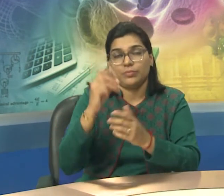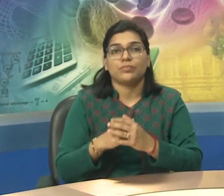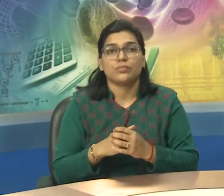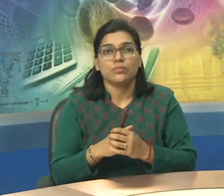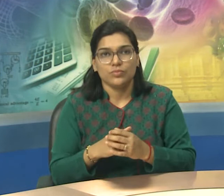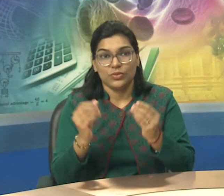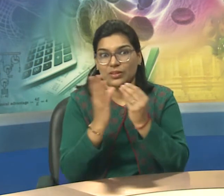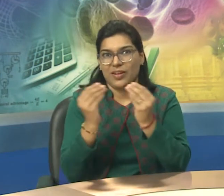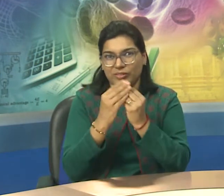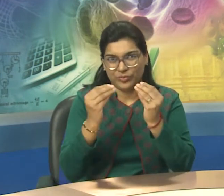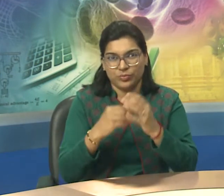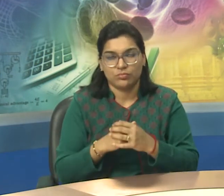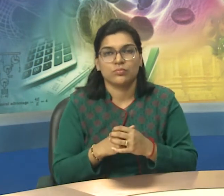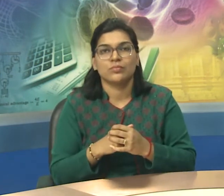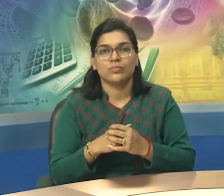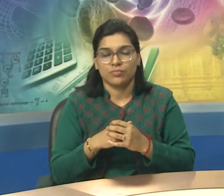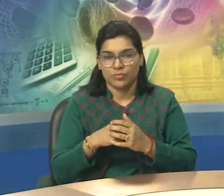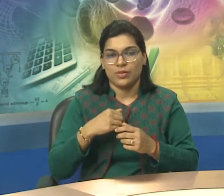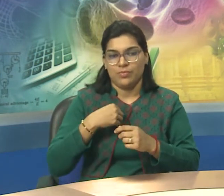Third point, cash